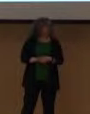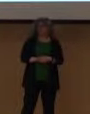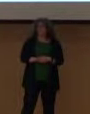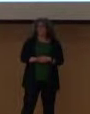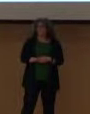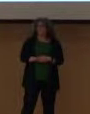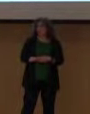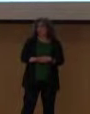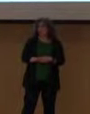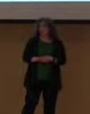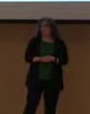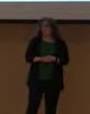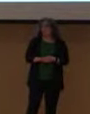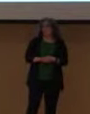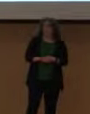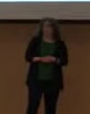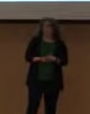challenge.